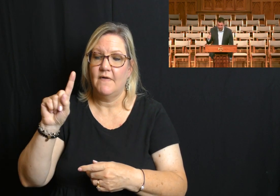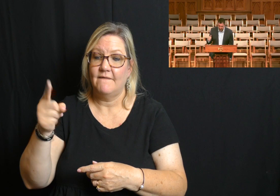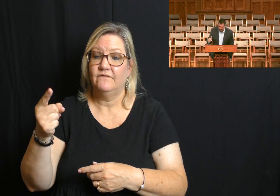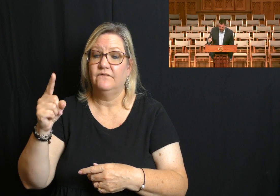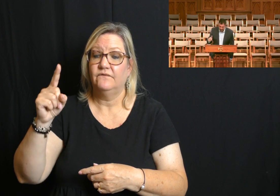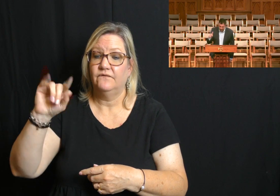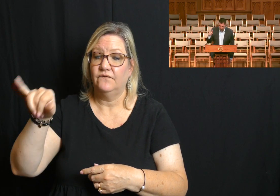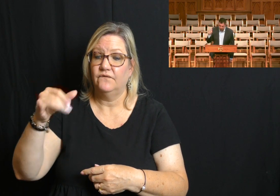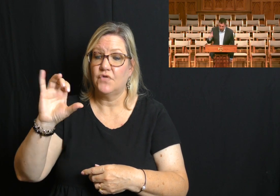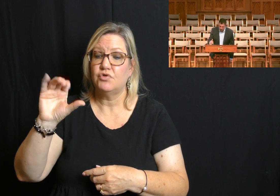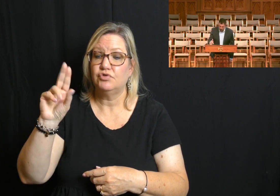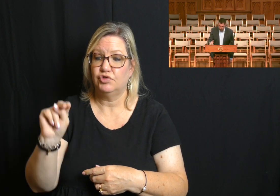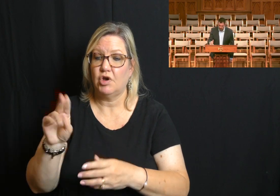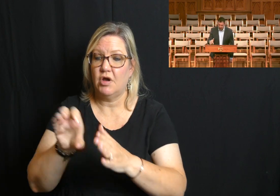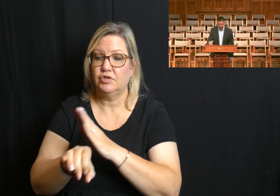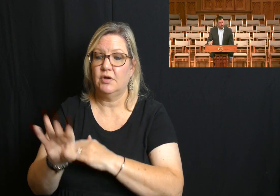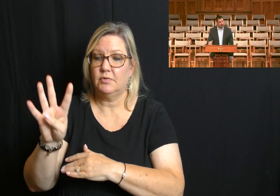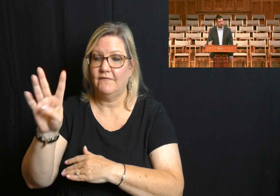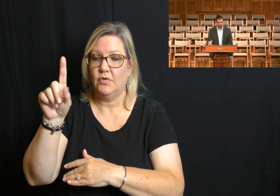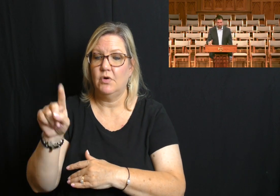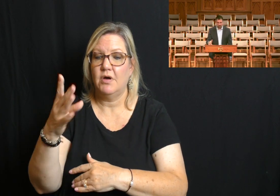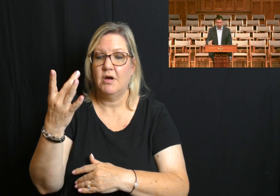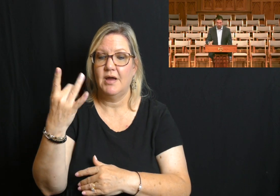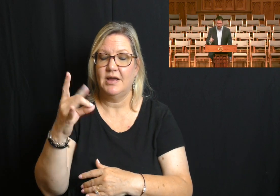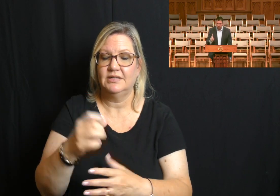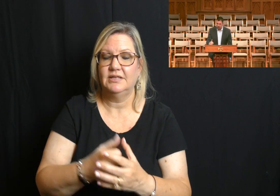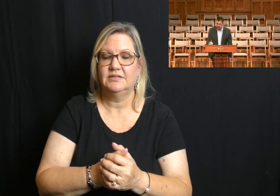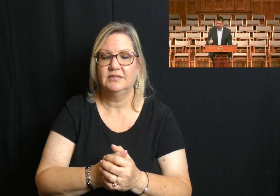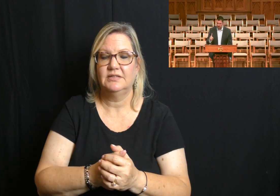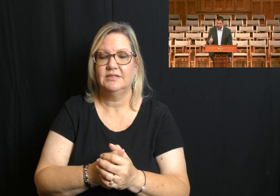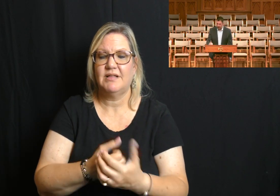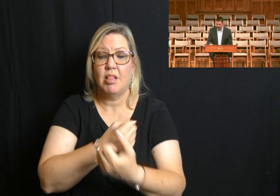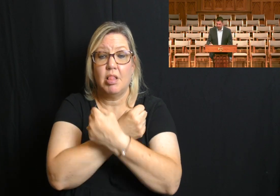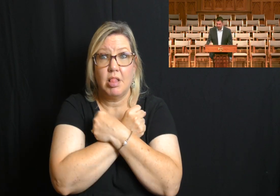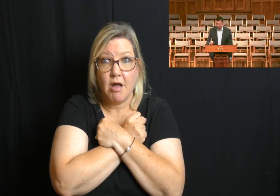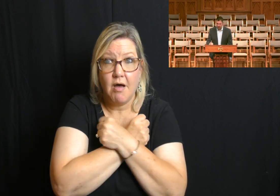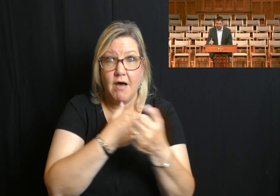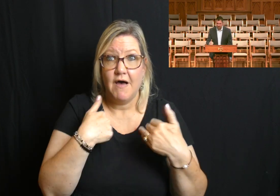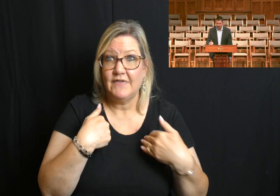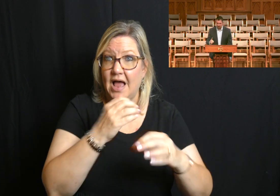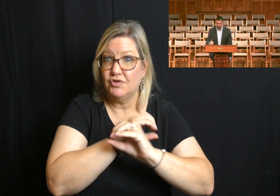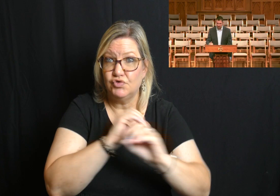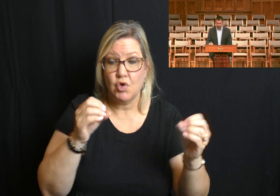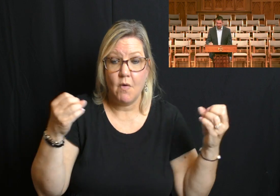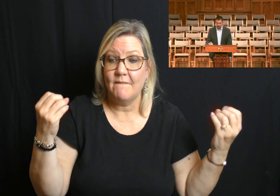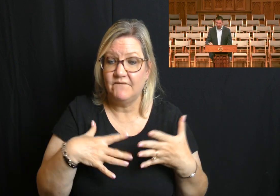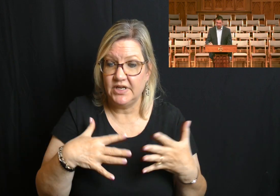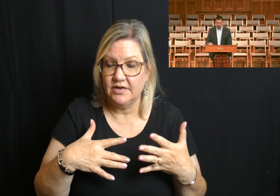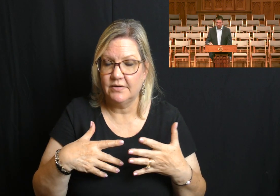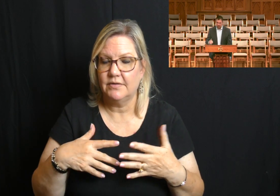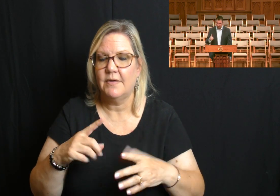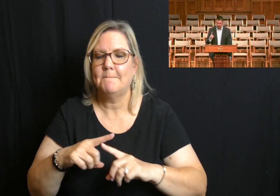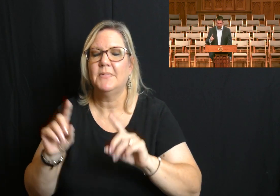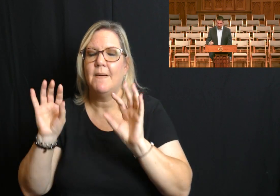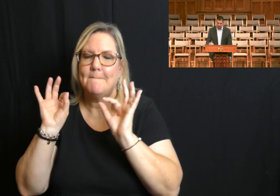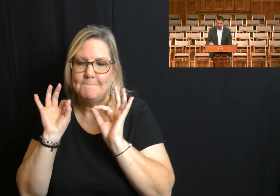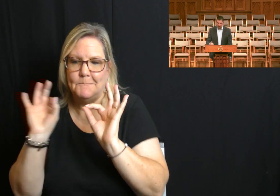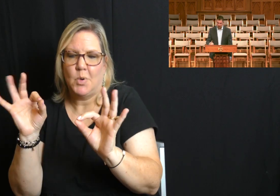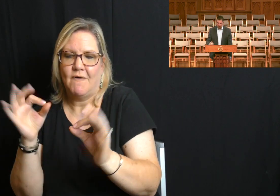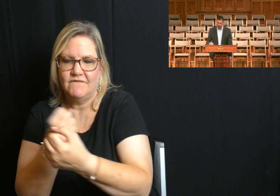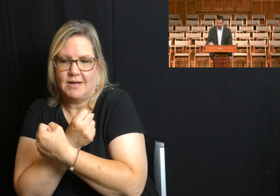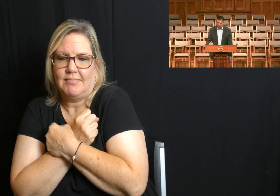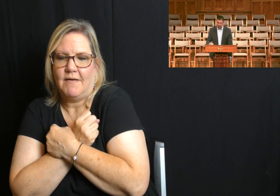verse 18, it says, there is no fear in love, but perfect love drives out fear because